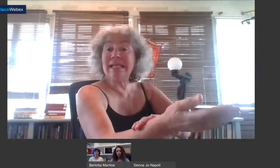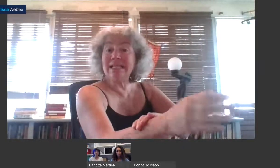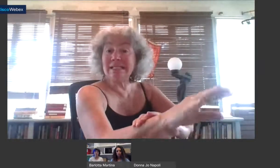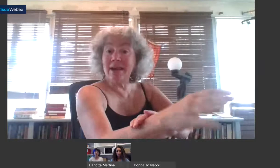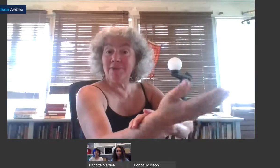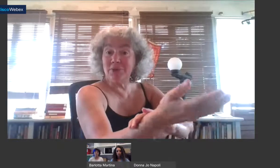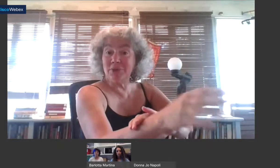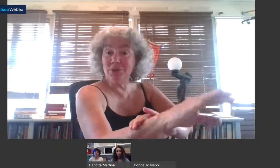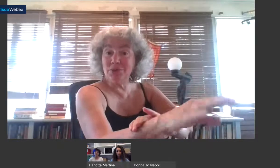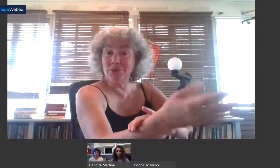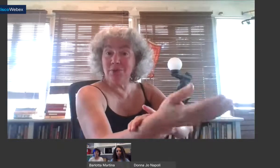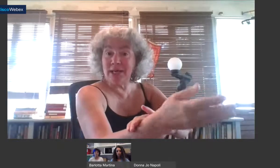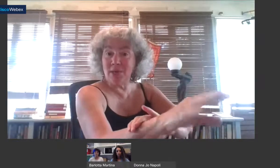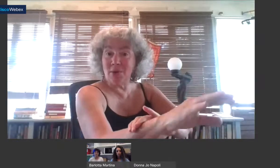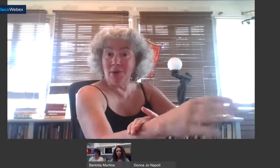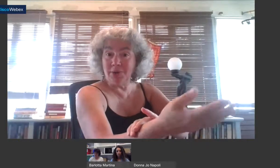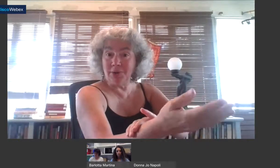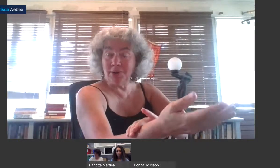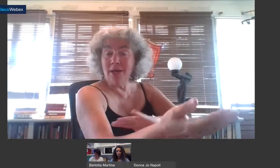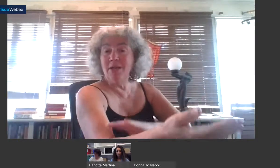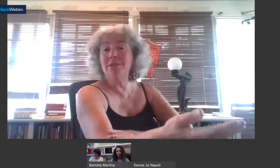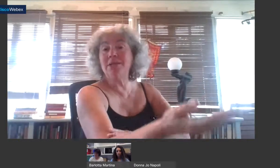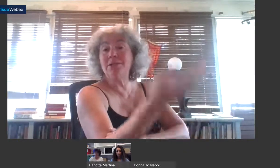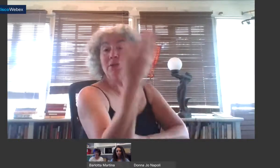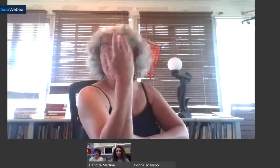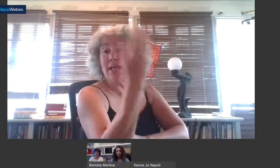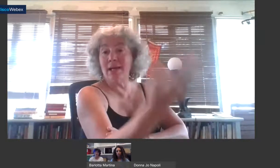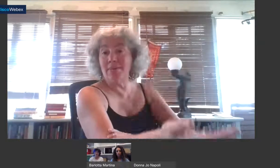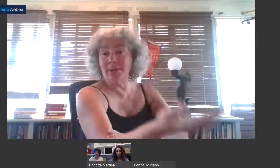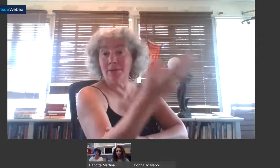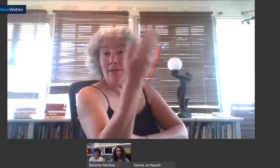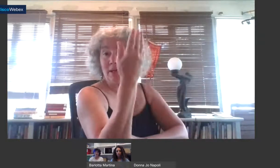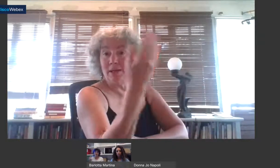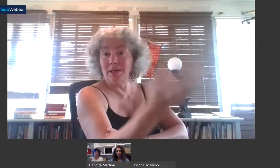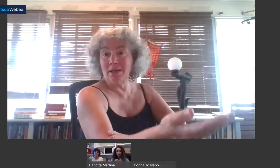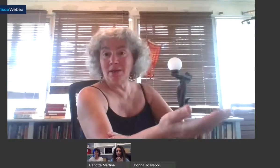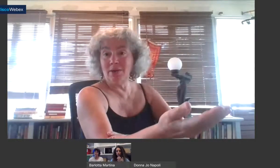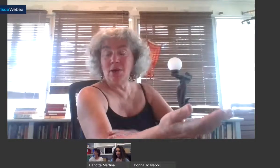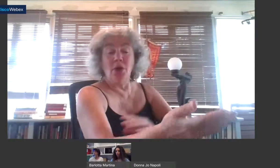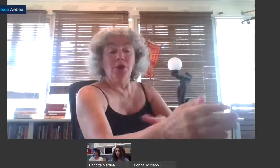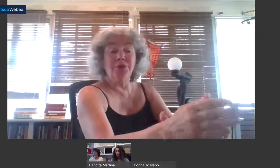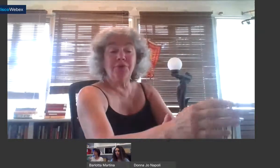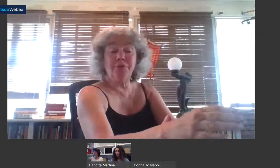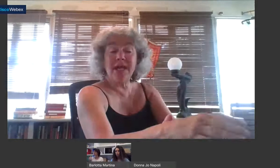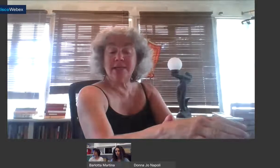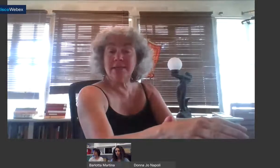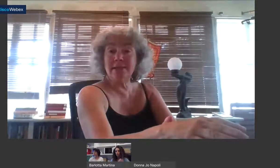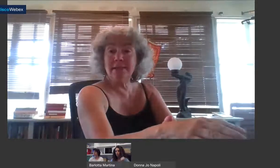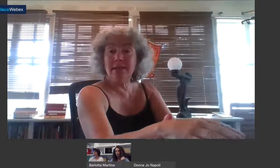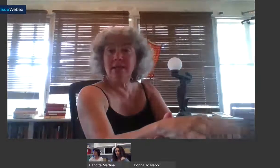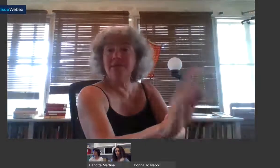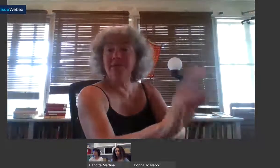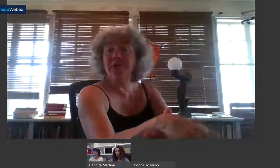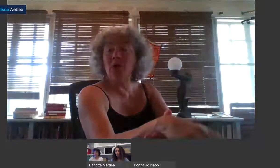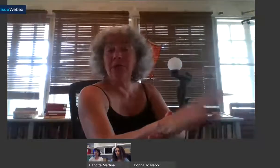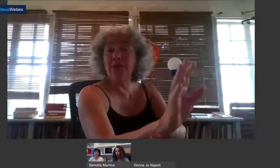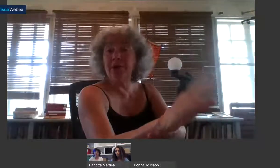less effort to use the radial ulnar than to use the elbow. Your wrist is moving only your